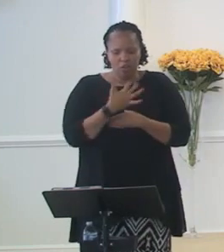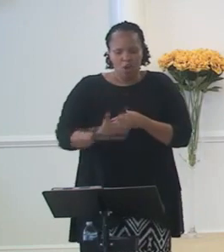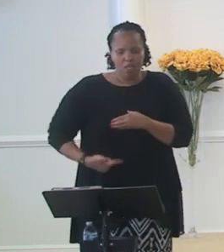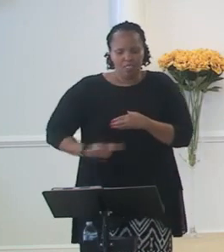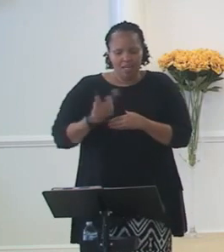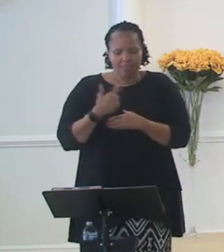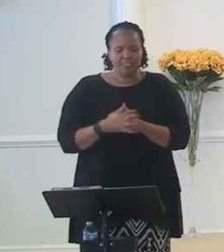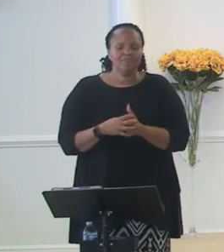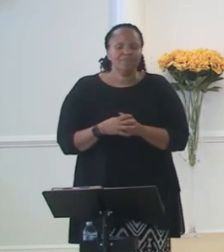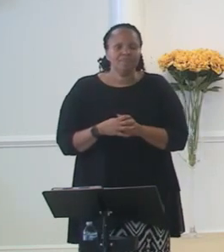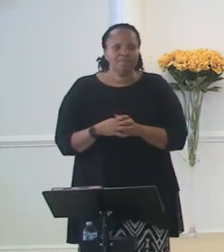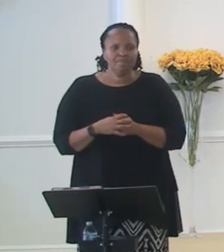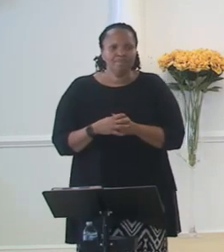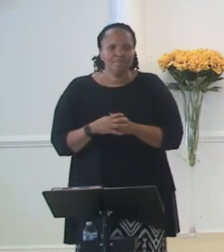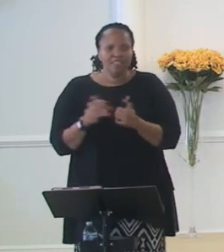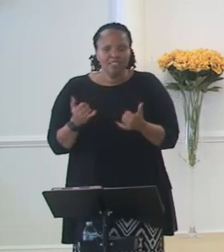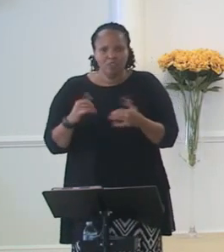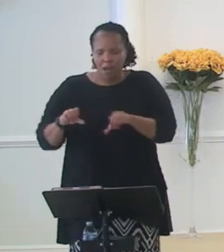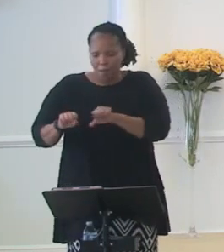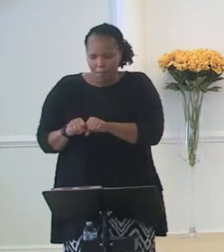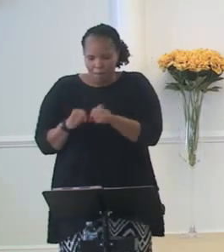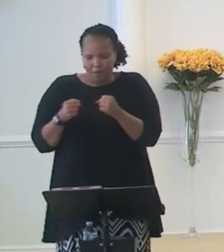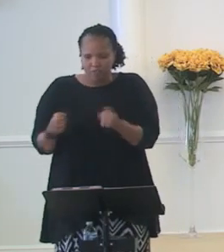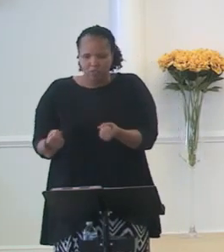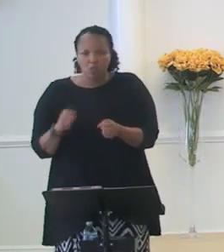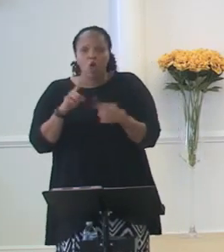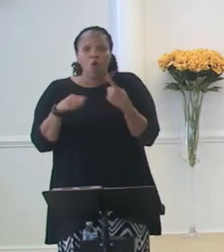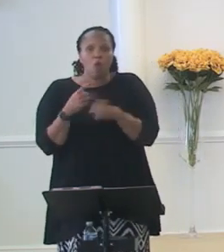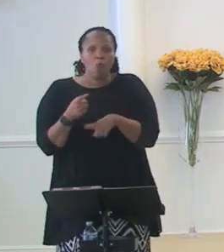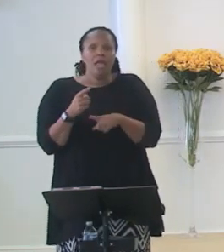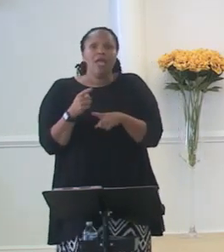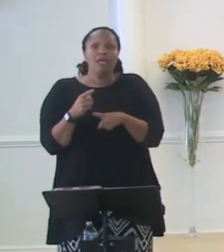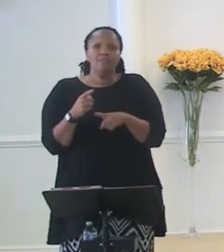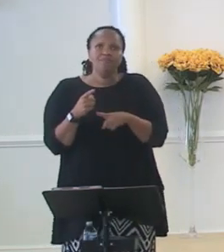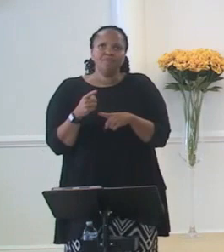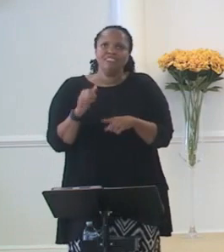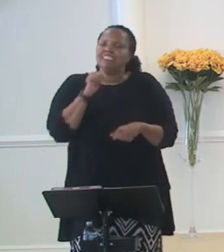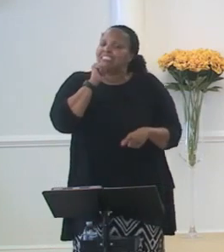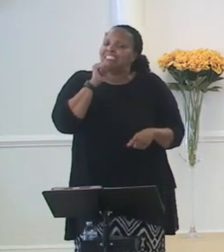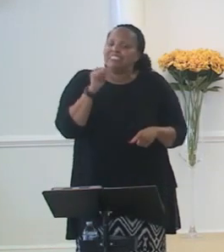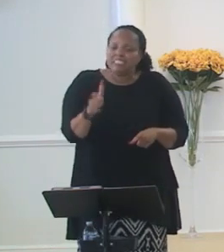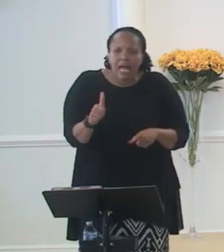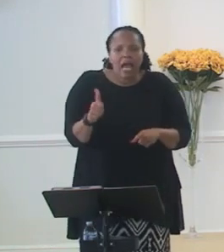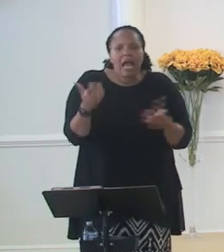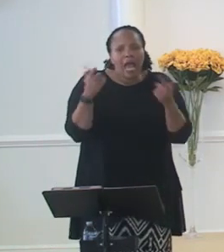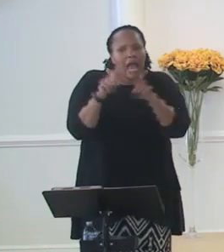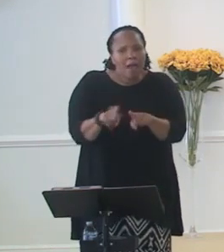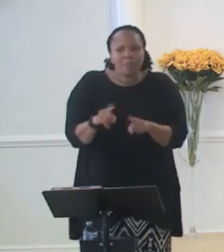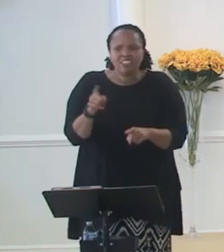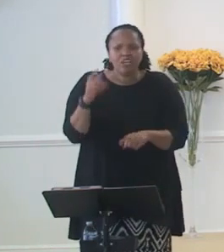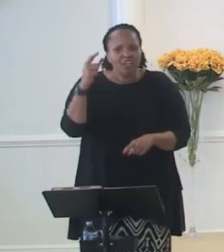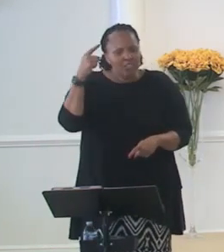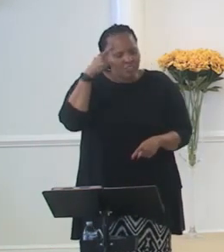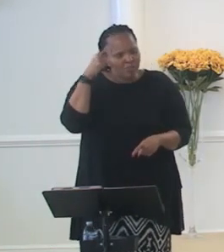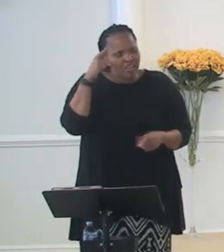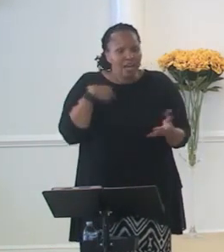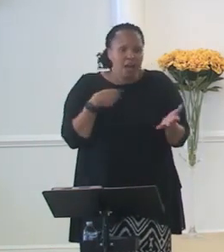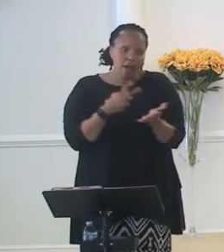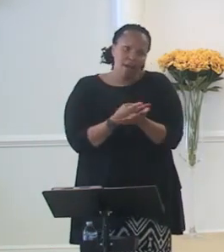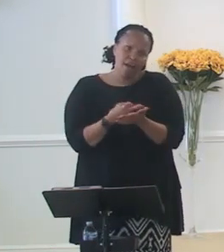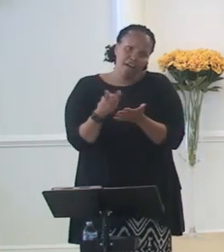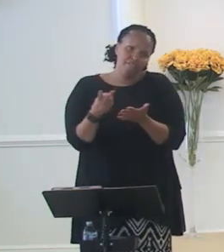brokenness intrudes, when denial is present, it becomes a failure. When he comes to break